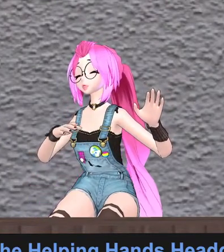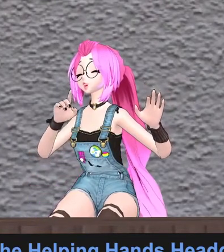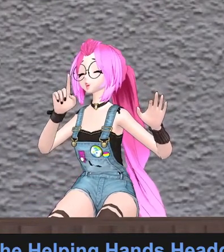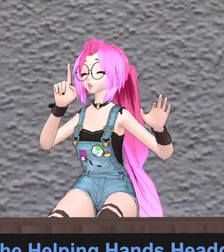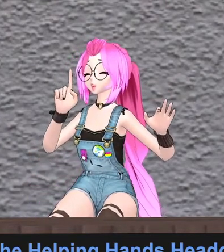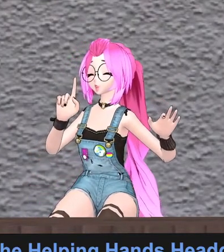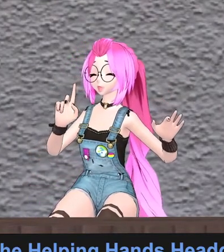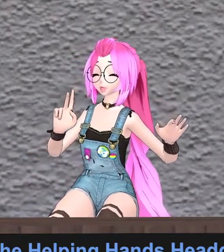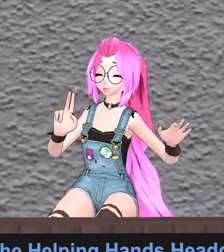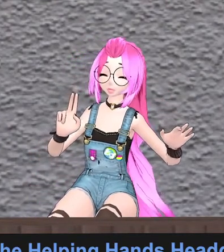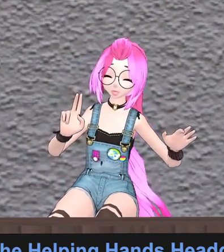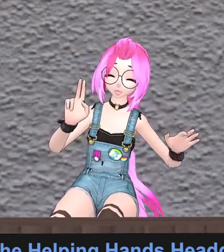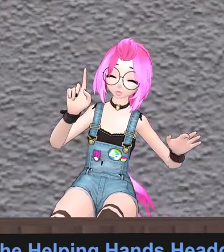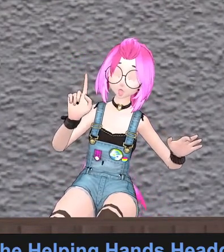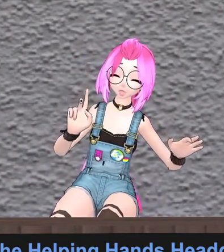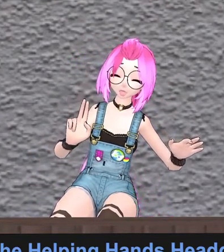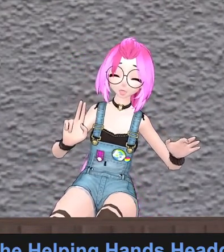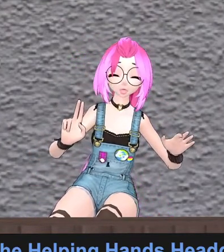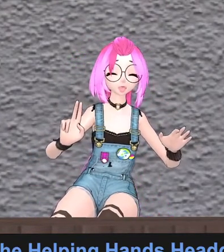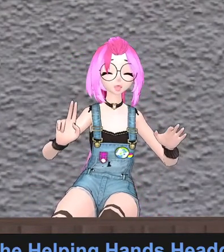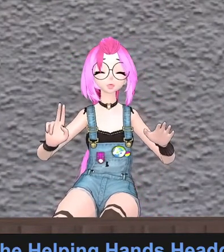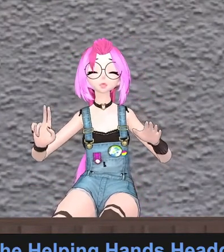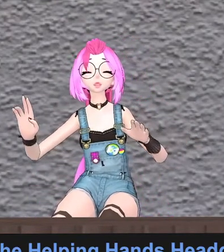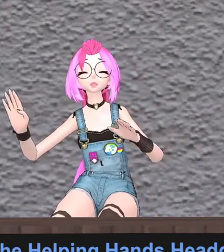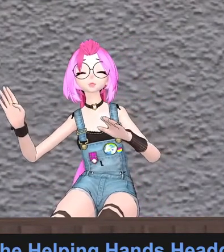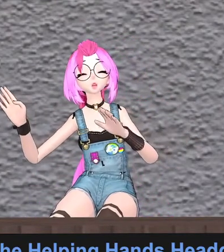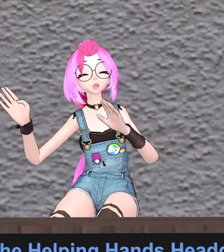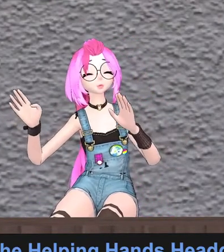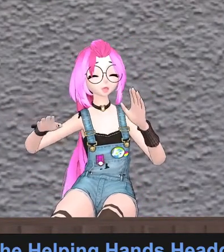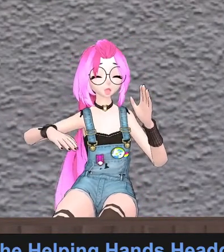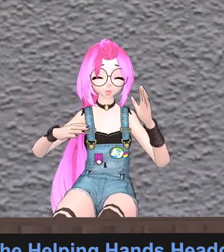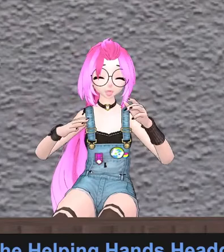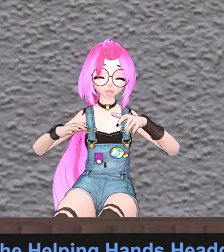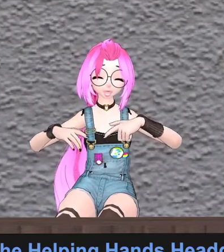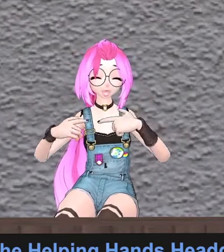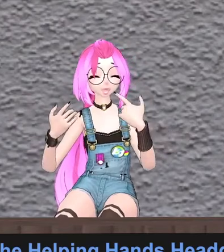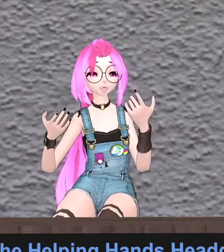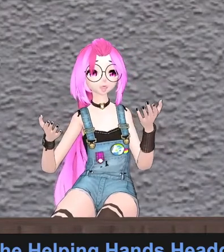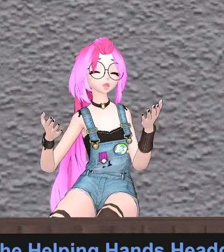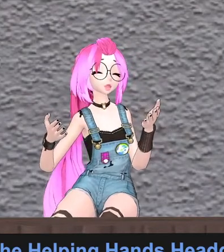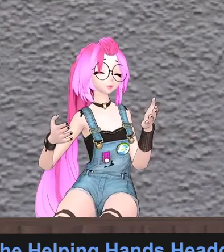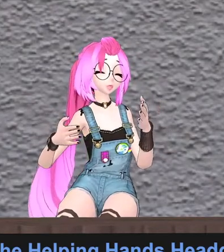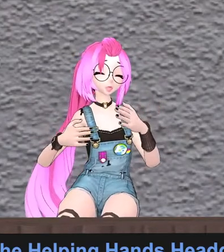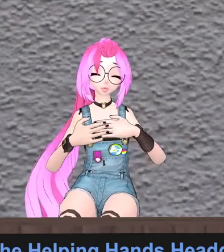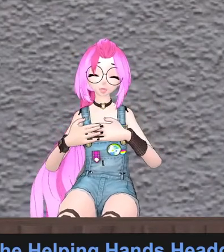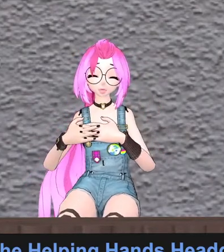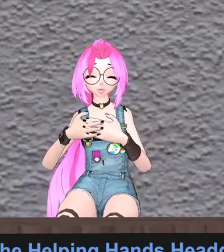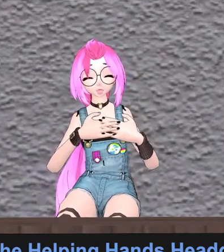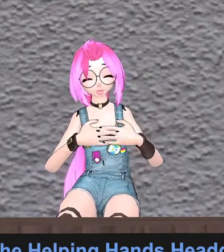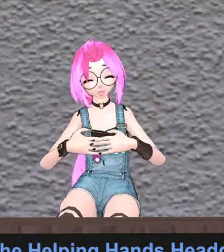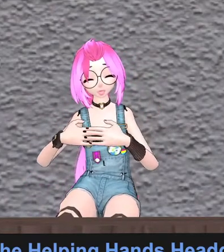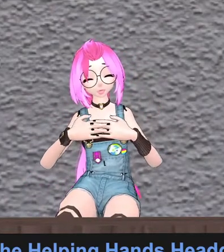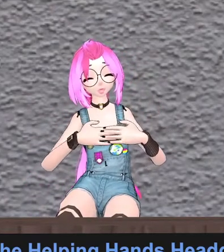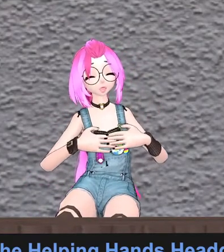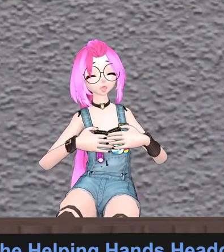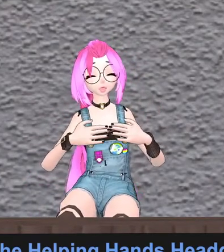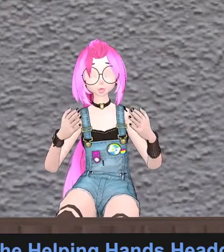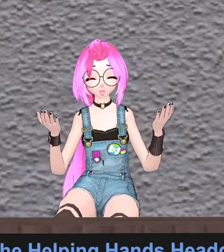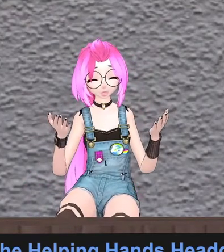Okay, so that's about 50% of our people here. That's 50%. So when you're in America, right? Somebody says, where you live America. They say,